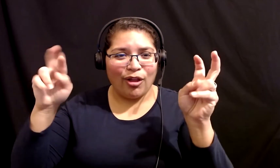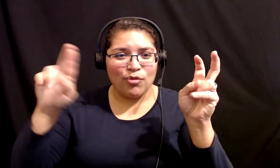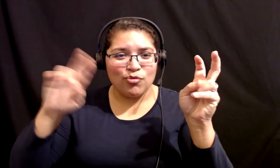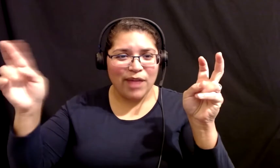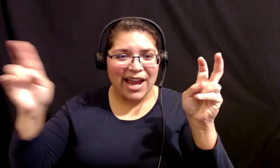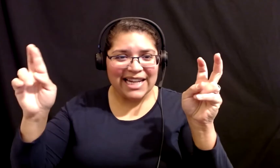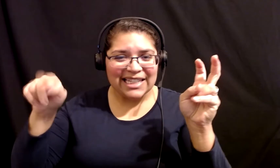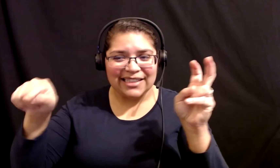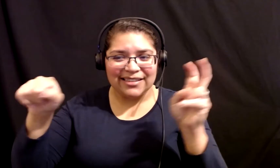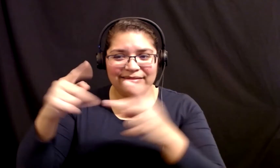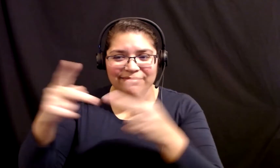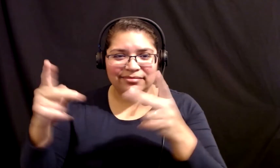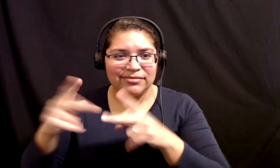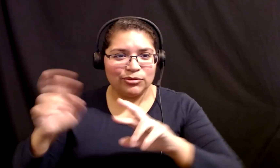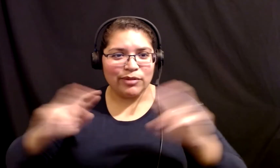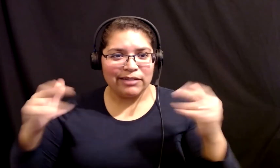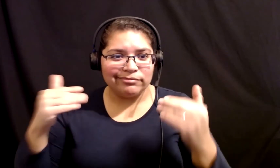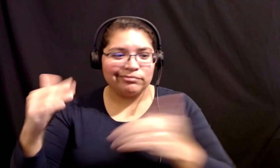sites and the